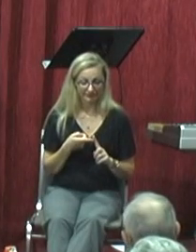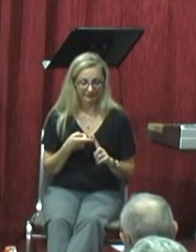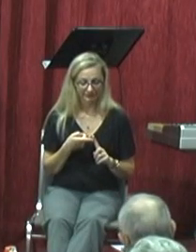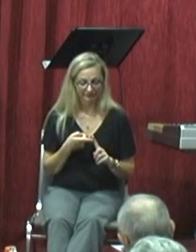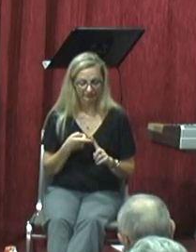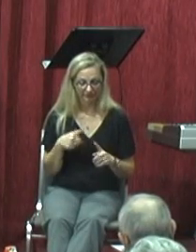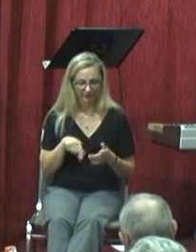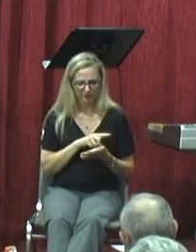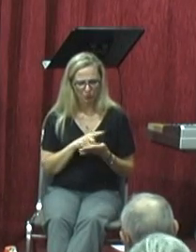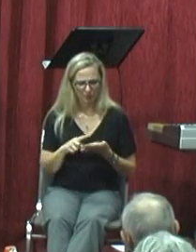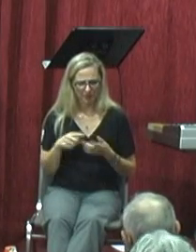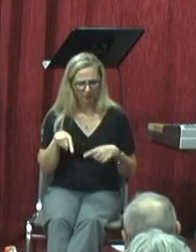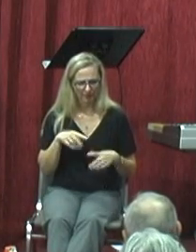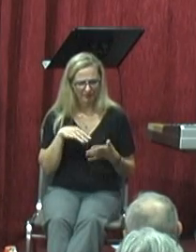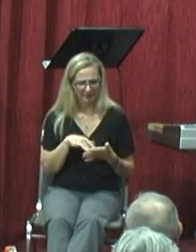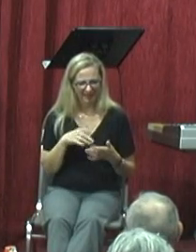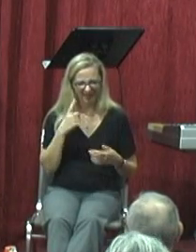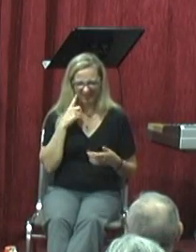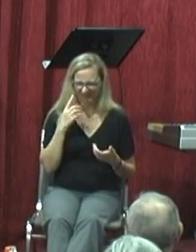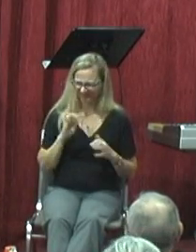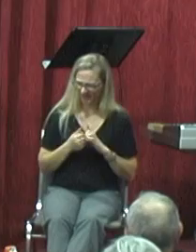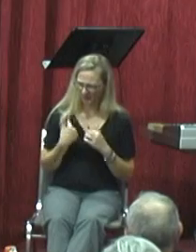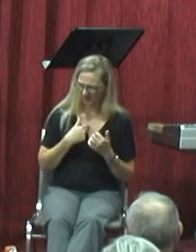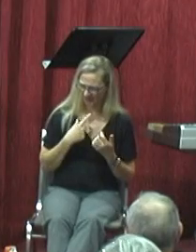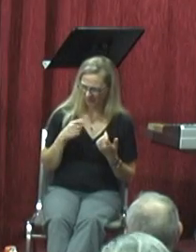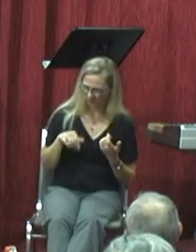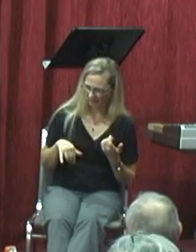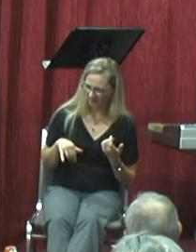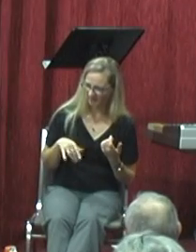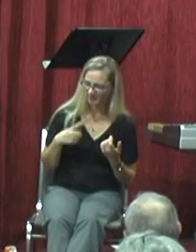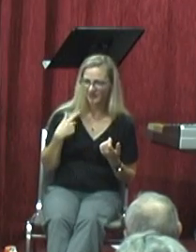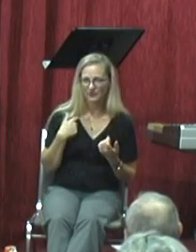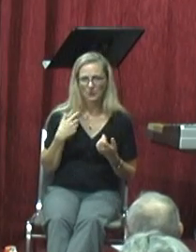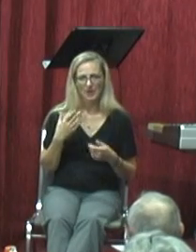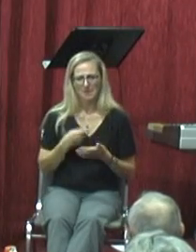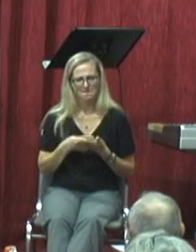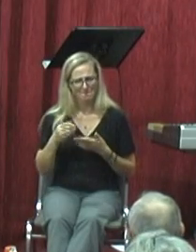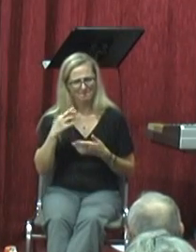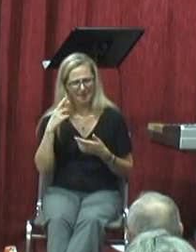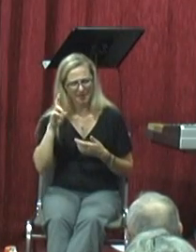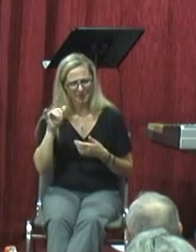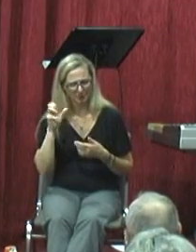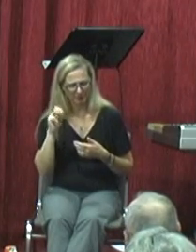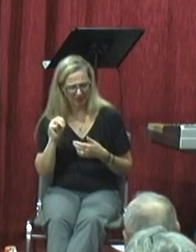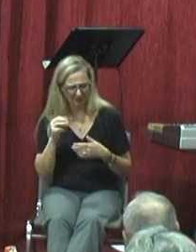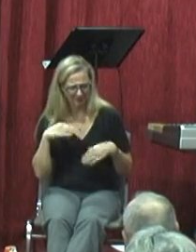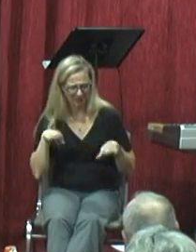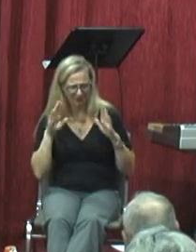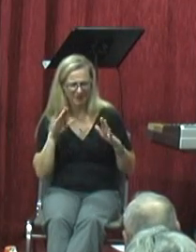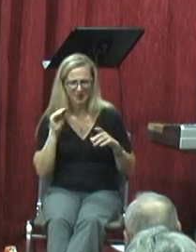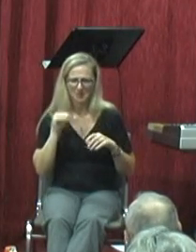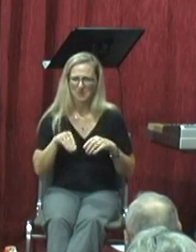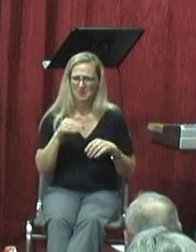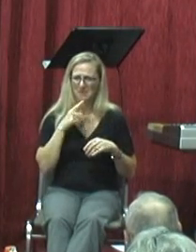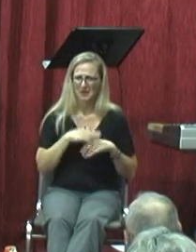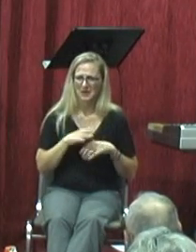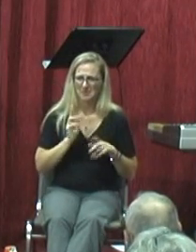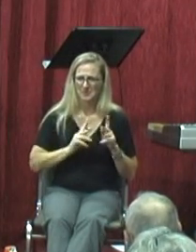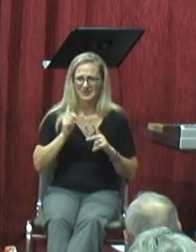was, well, how do we do this? Do I go buy a ram and sacrifice it and put the blood on people's